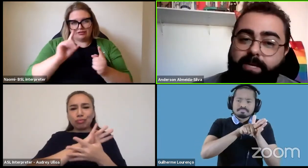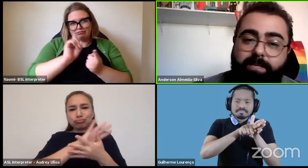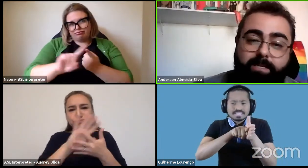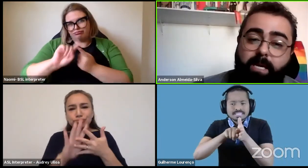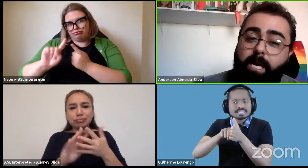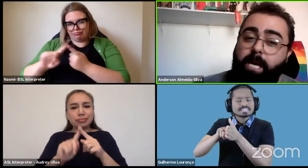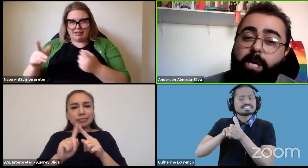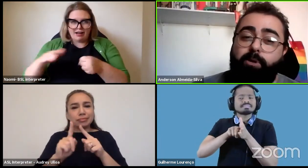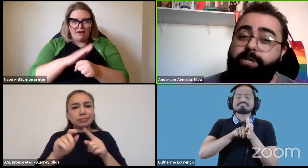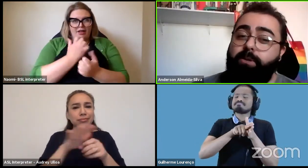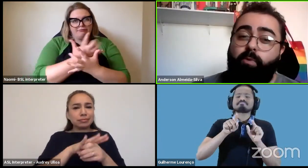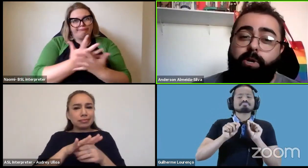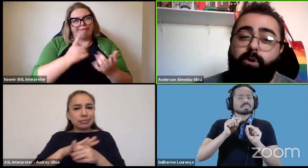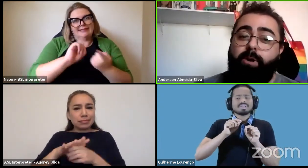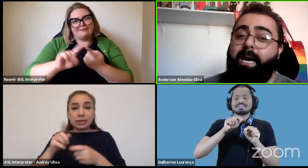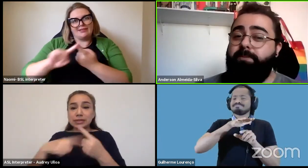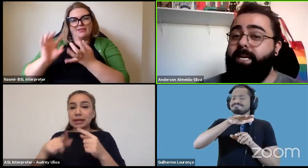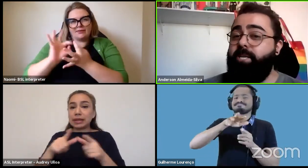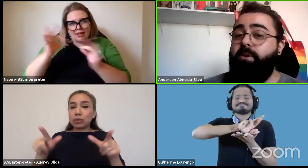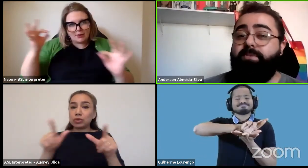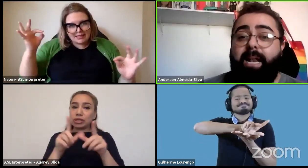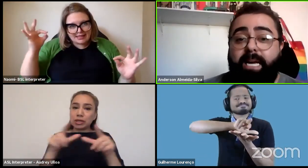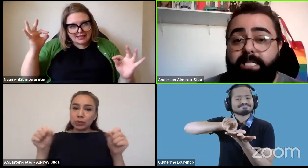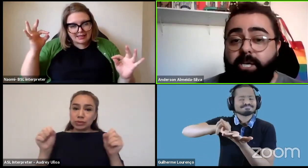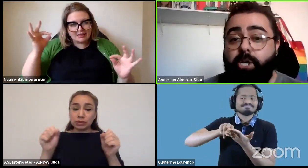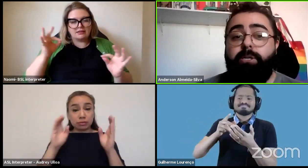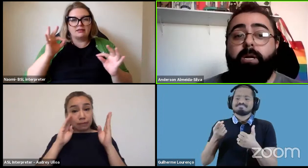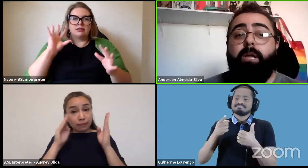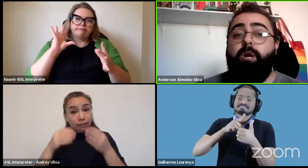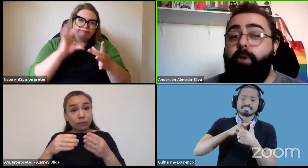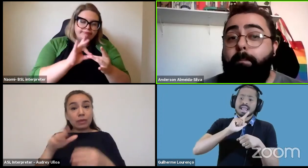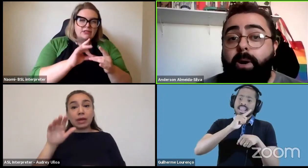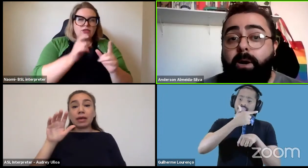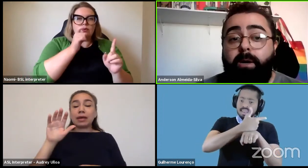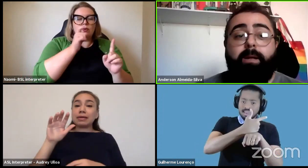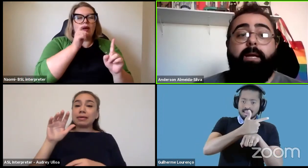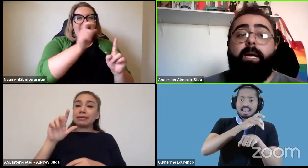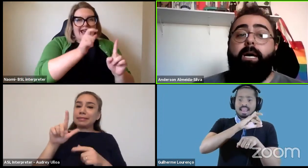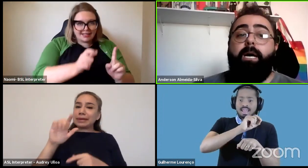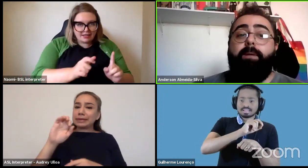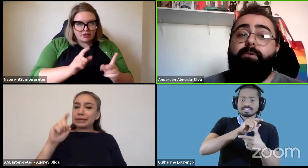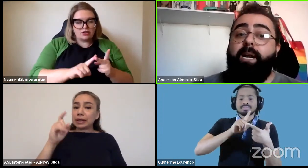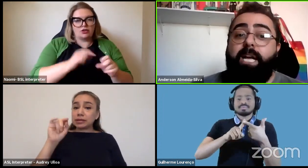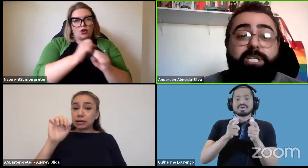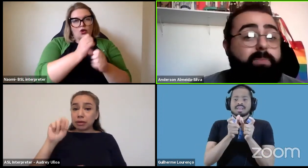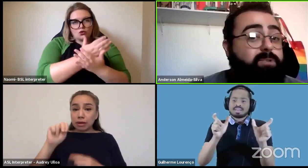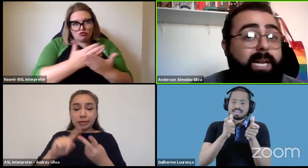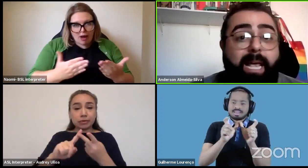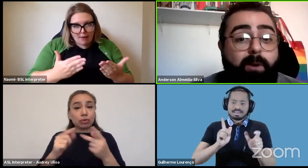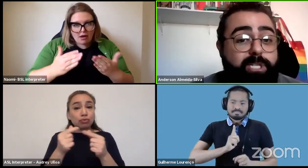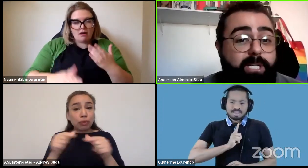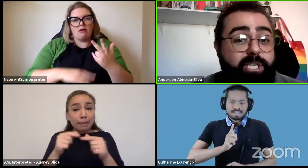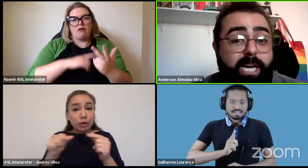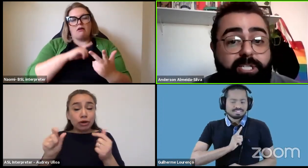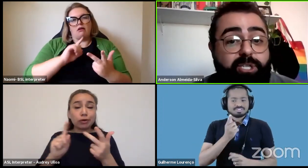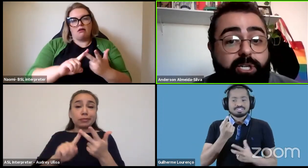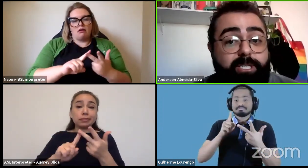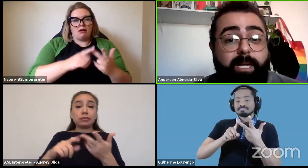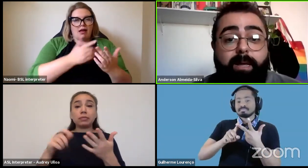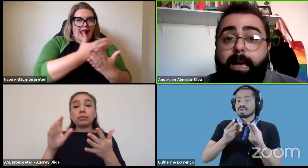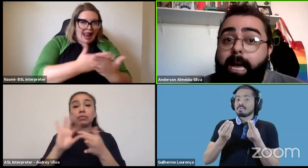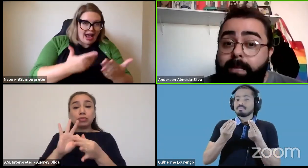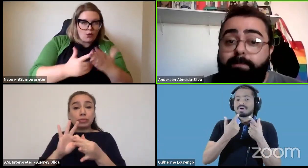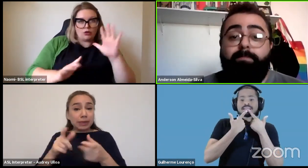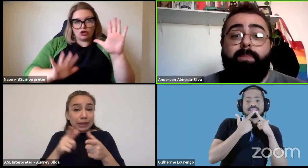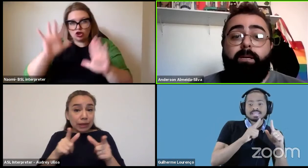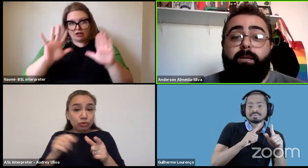language linguistics, including work on aspects of the lexicon, grammar, the relation between language and